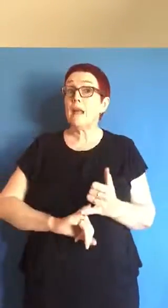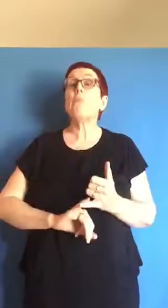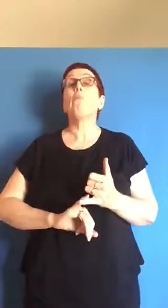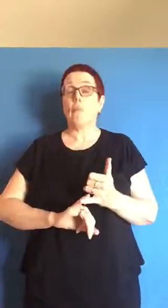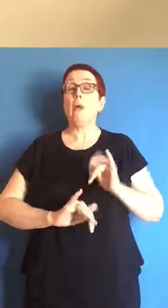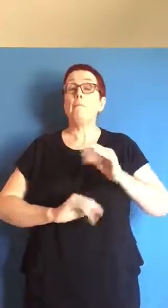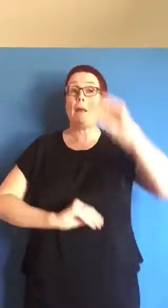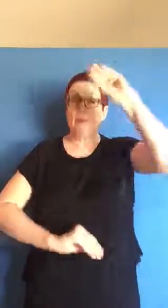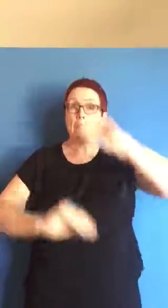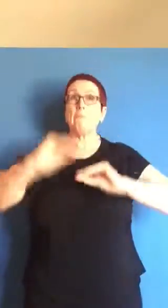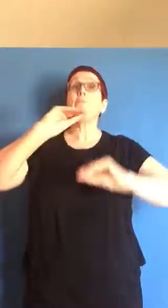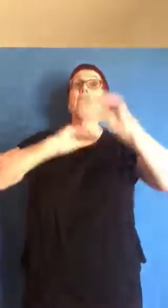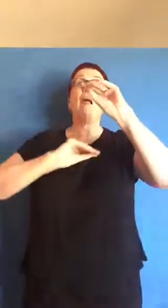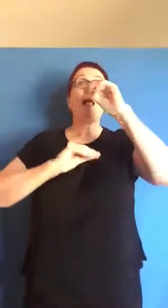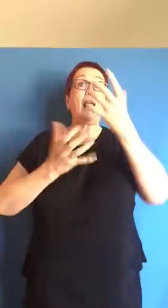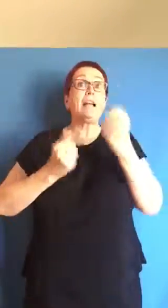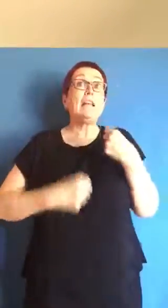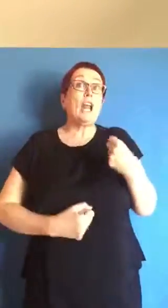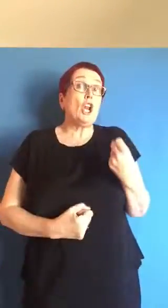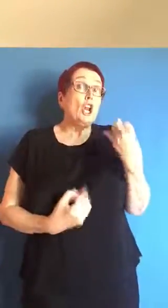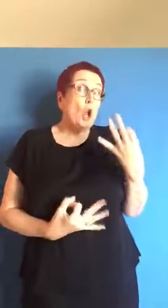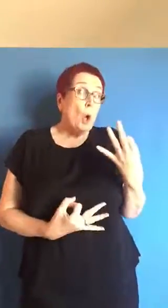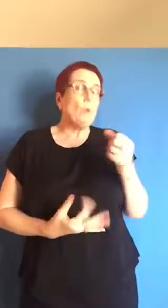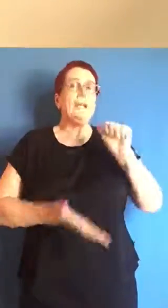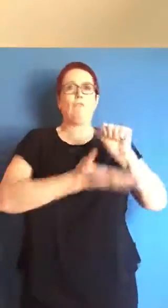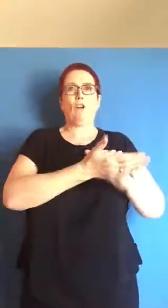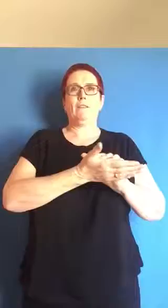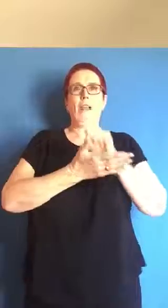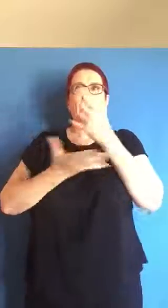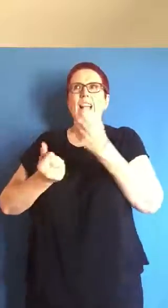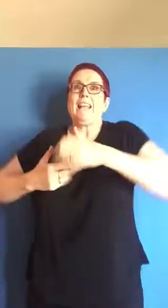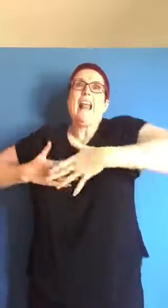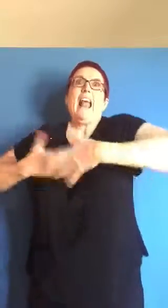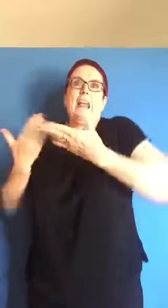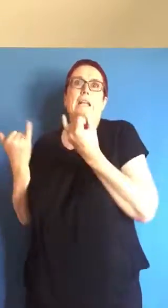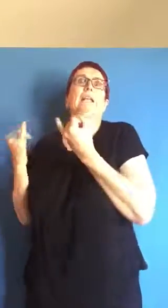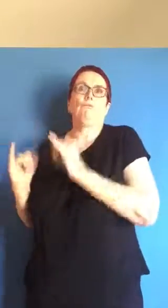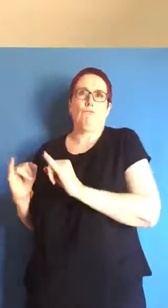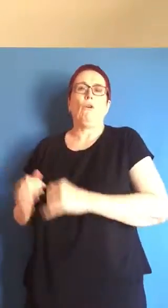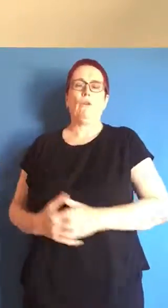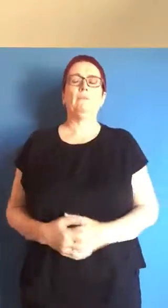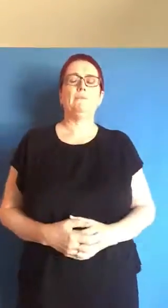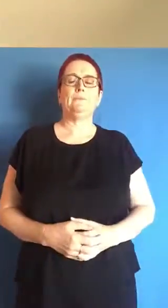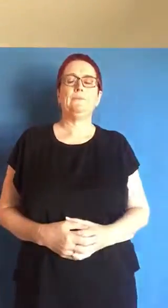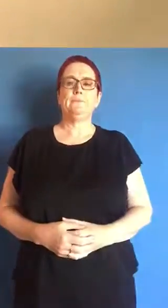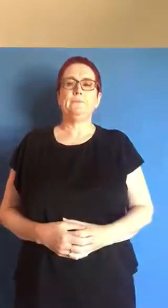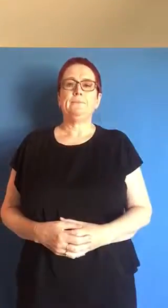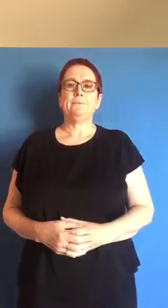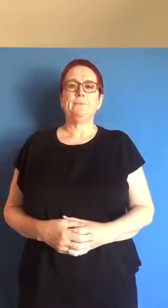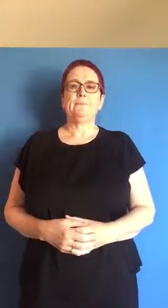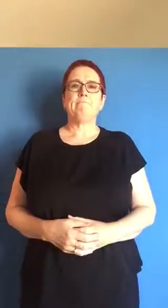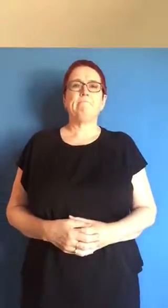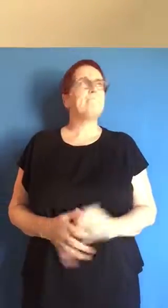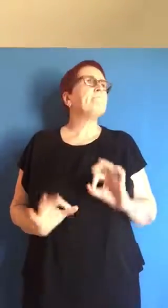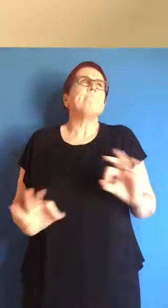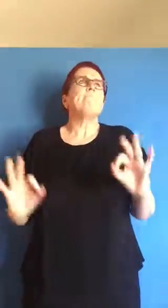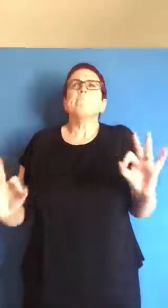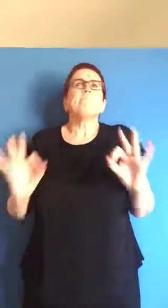then can't get no would have been correct and can't get any would have been deemed incorrect. There's nothing special about a language